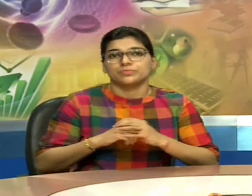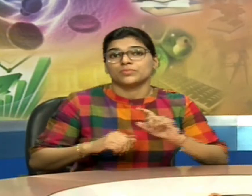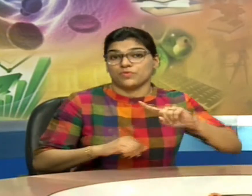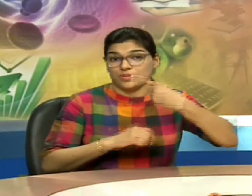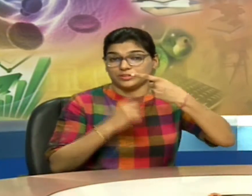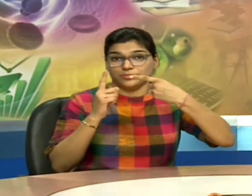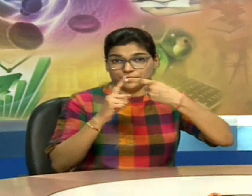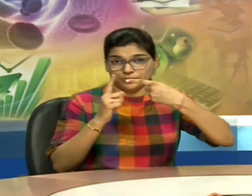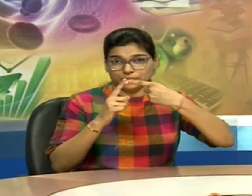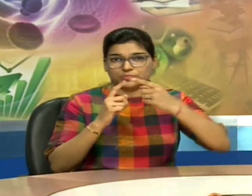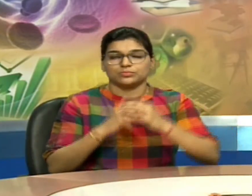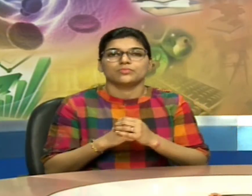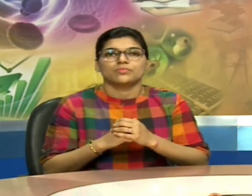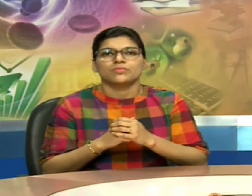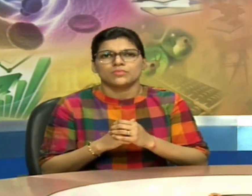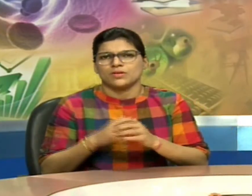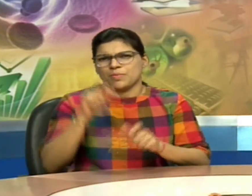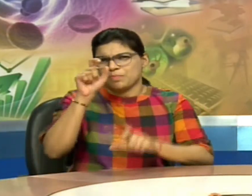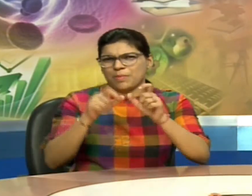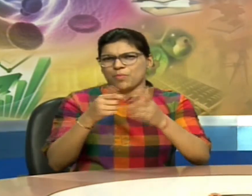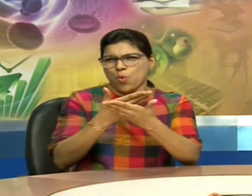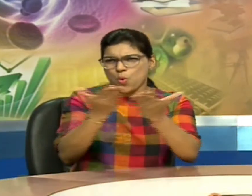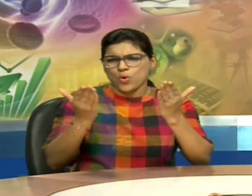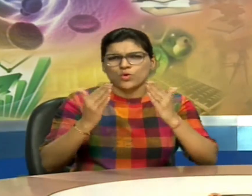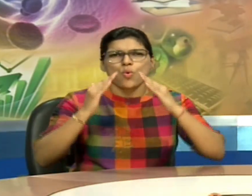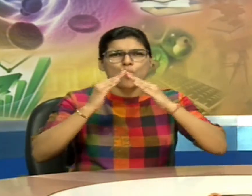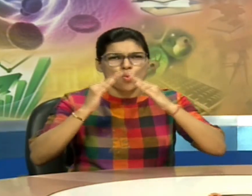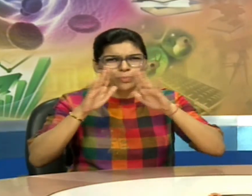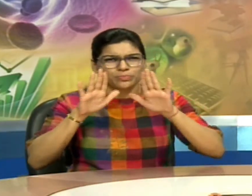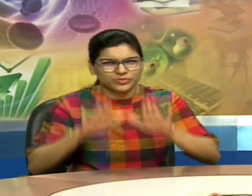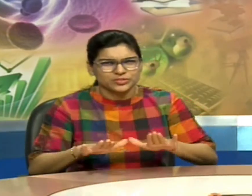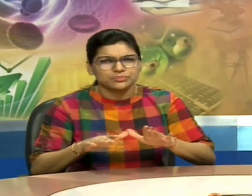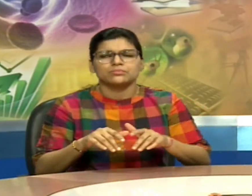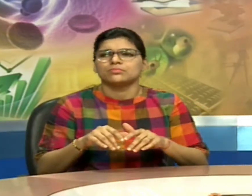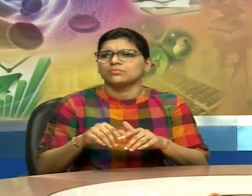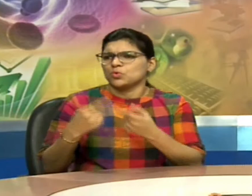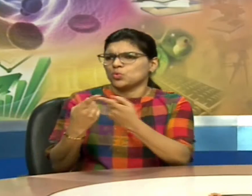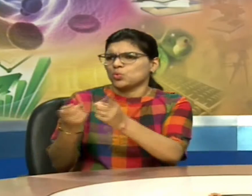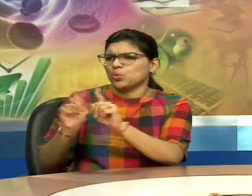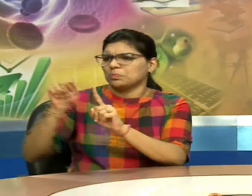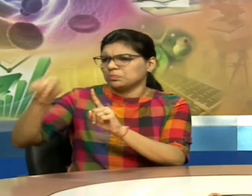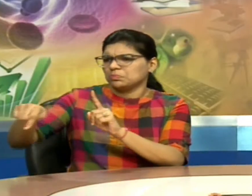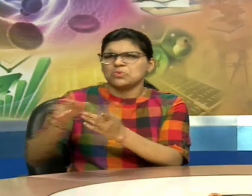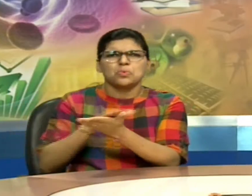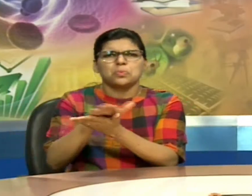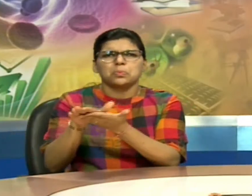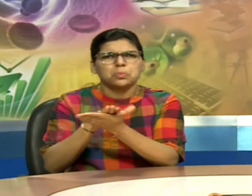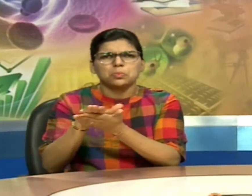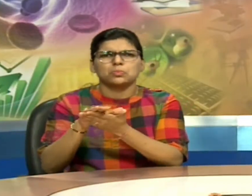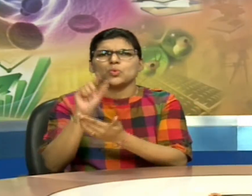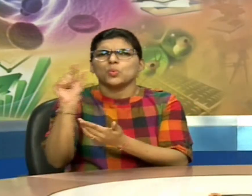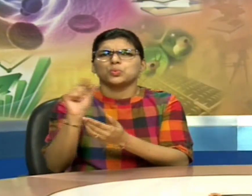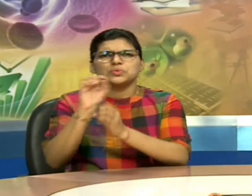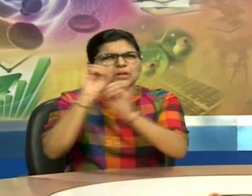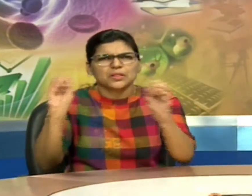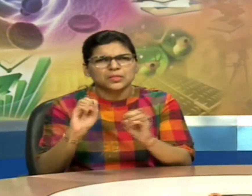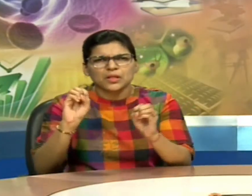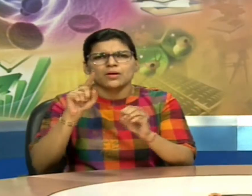Now there are few points which you can see on the screen is, the first is turn off.